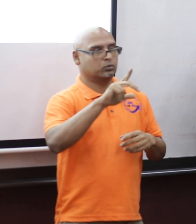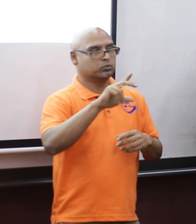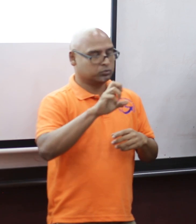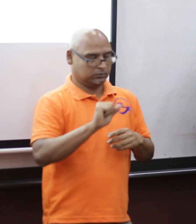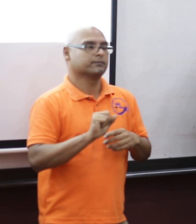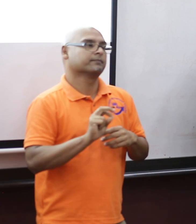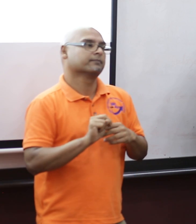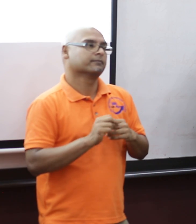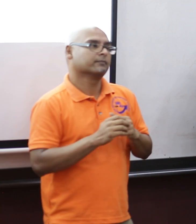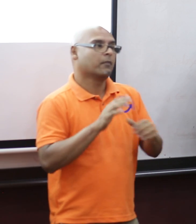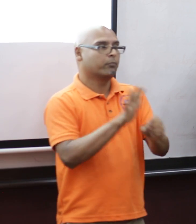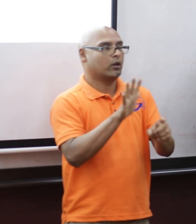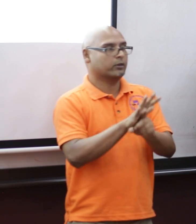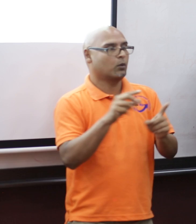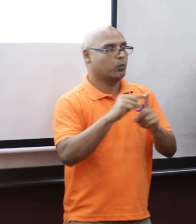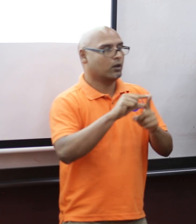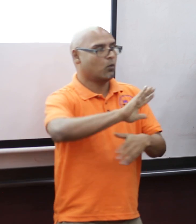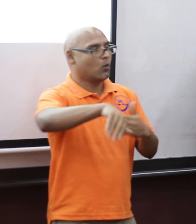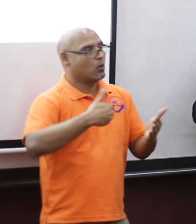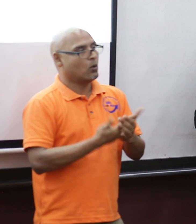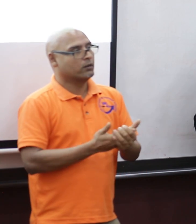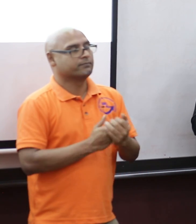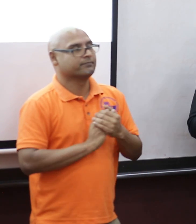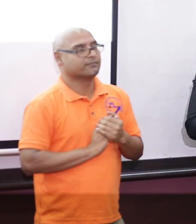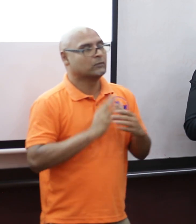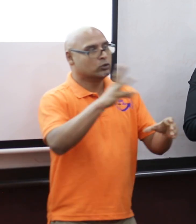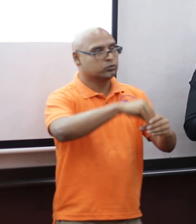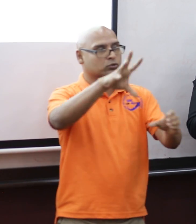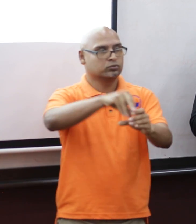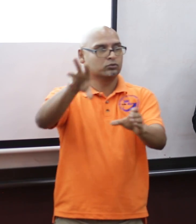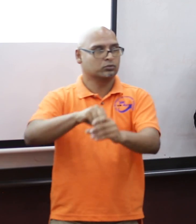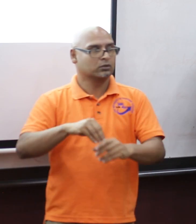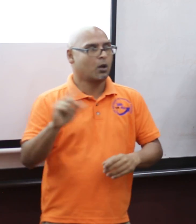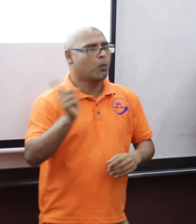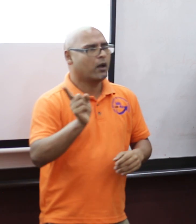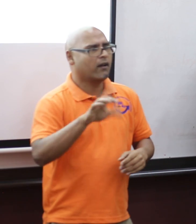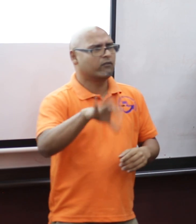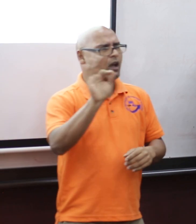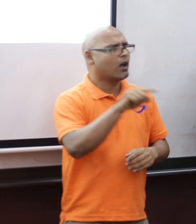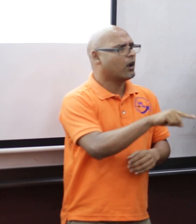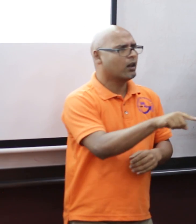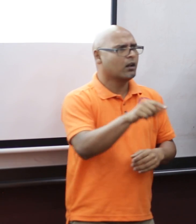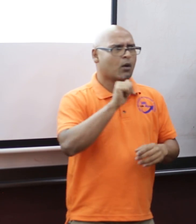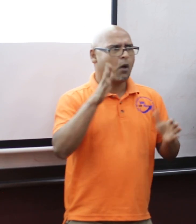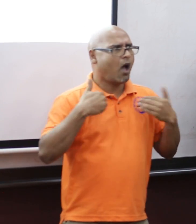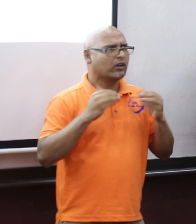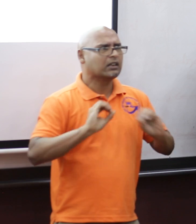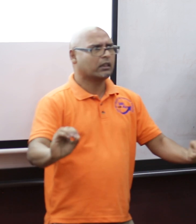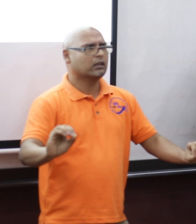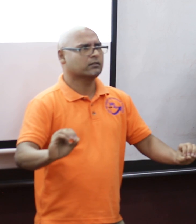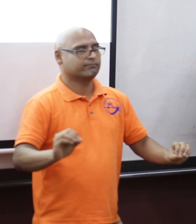talking about inclusion. But there is no inclusion, one, because there is no integration in the first